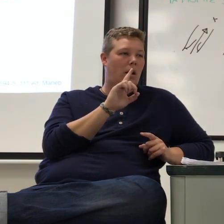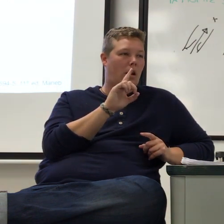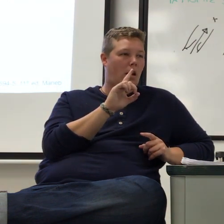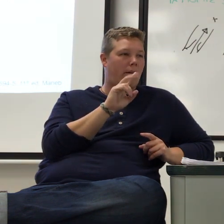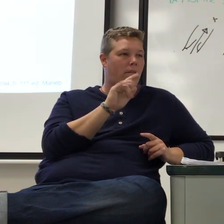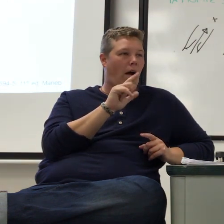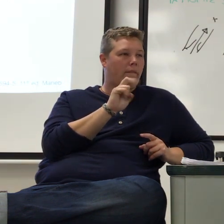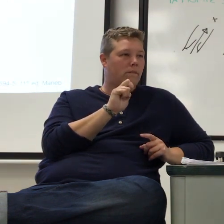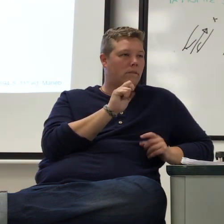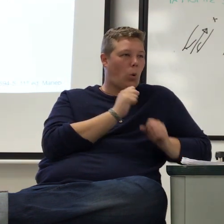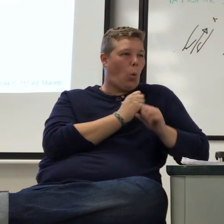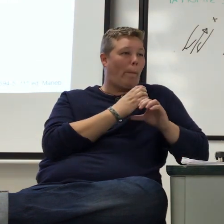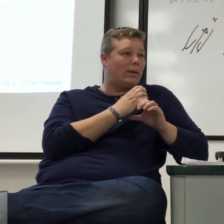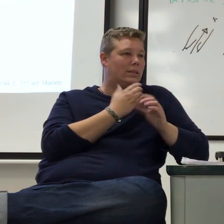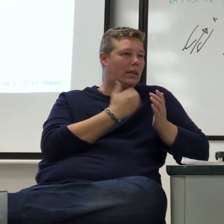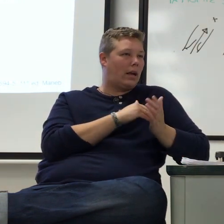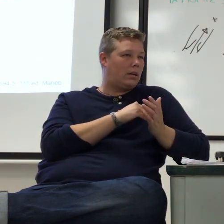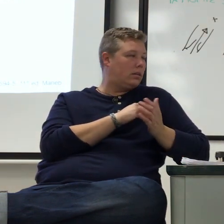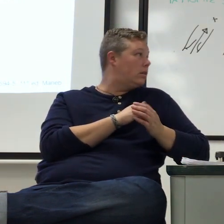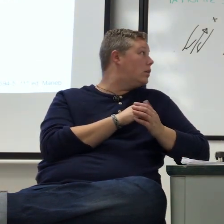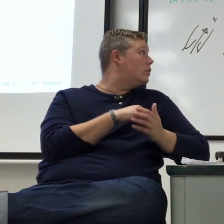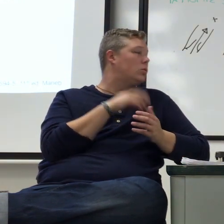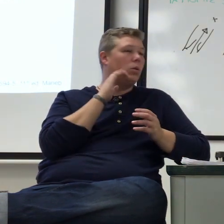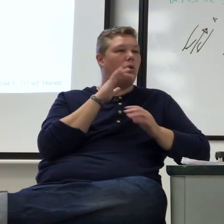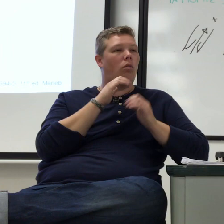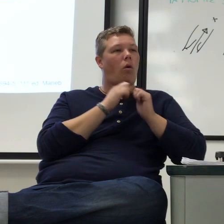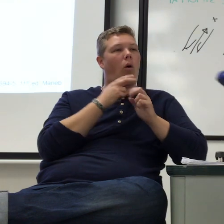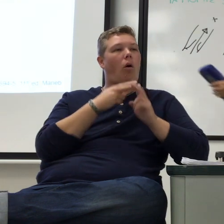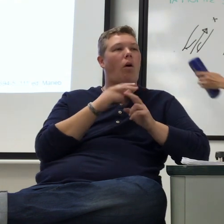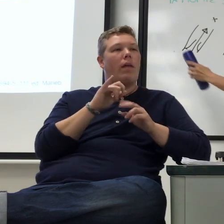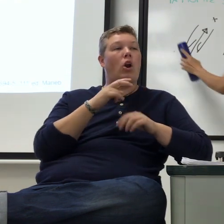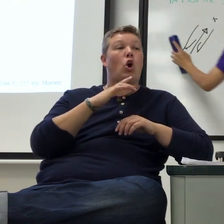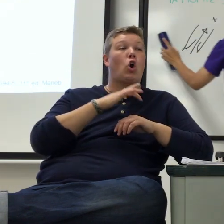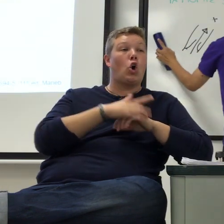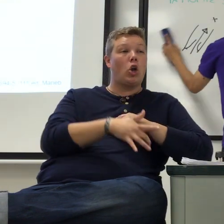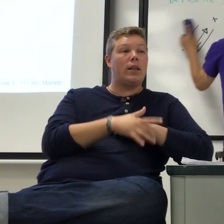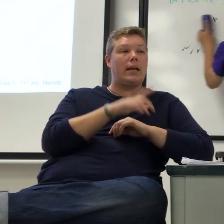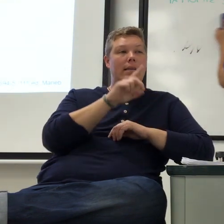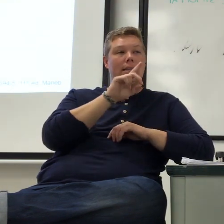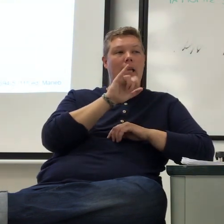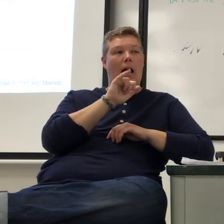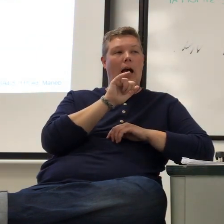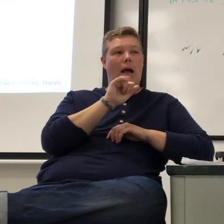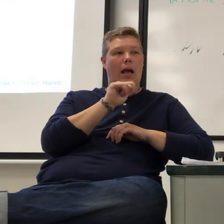So we call this early diastole. It's the start of inflow again.